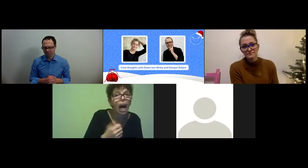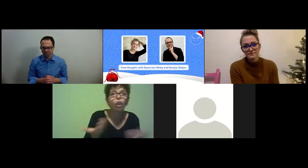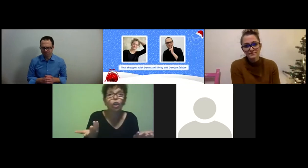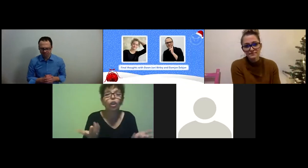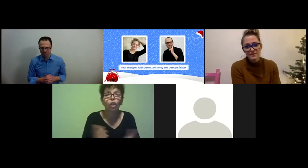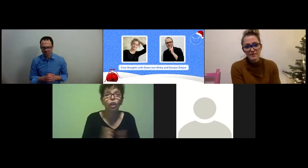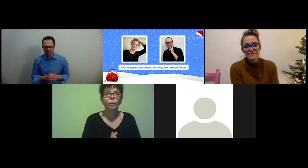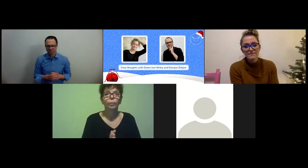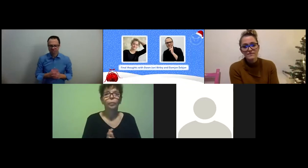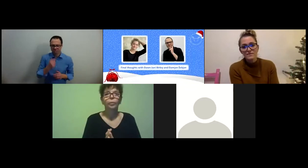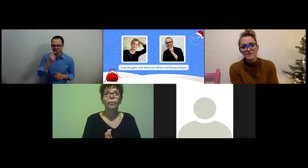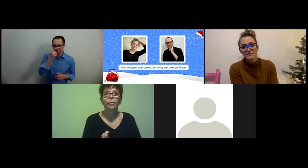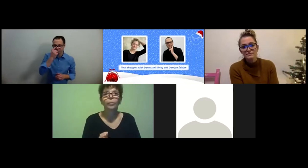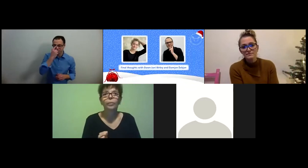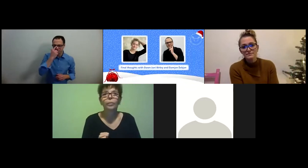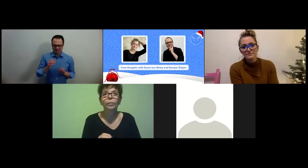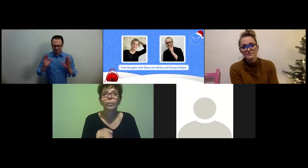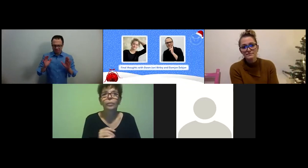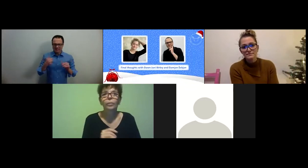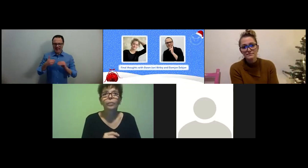paid or if it's volunteered?